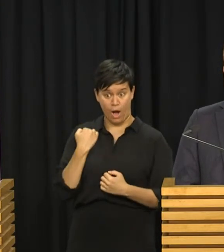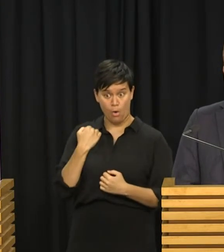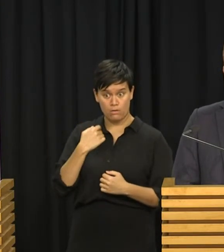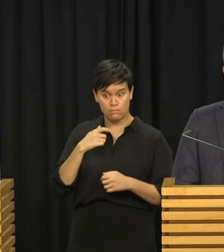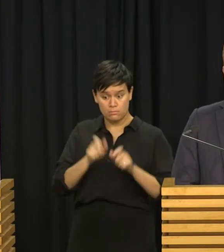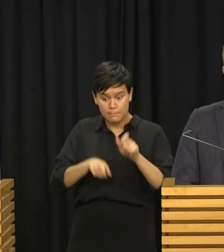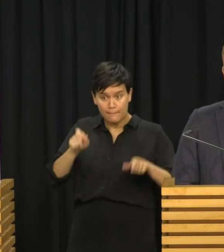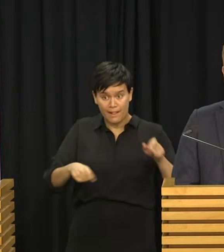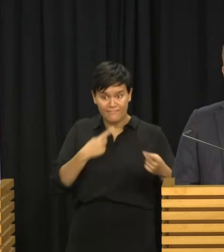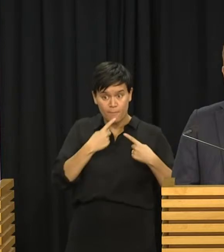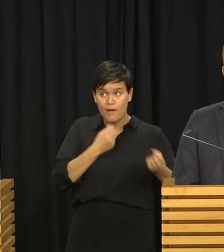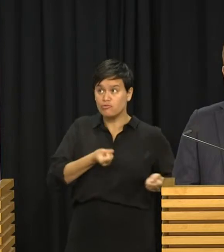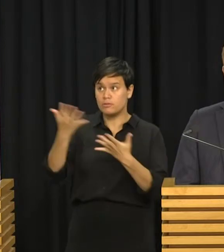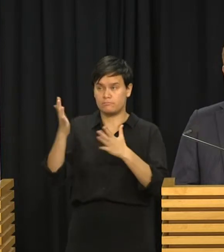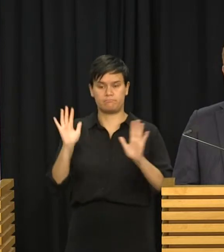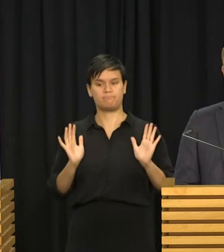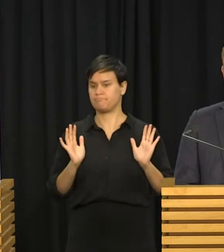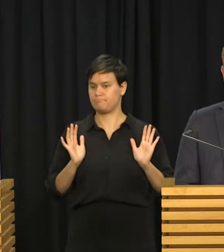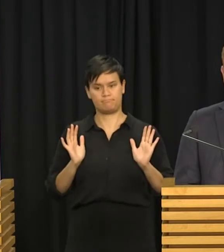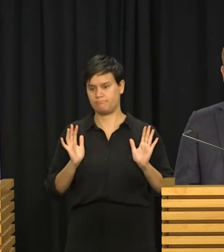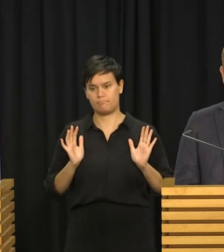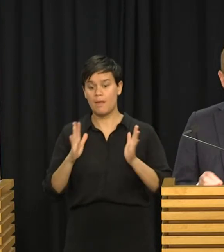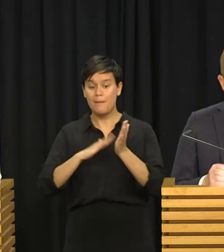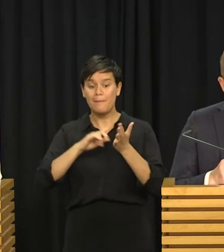through its approval process, and MedSafe consider it